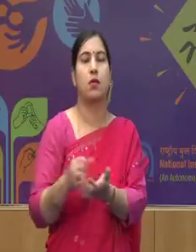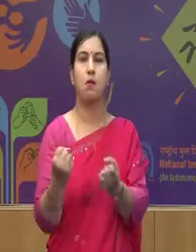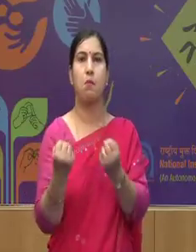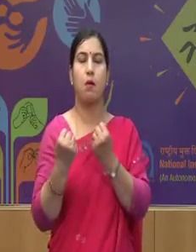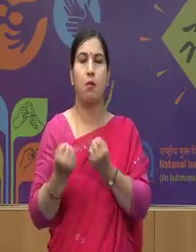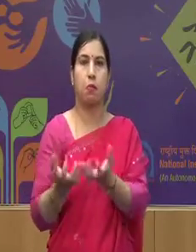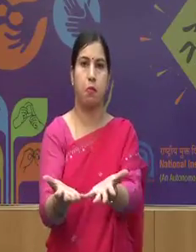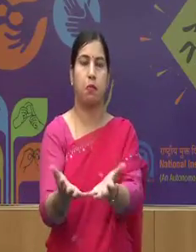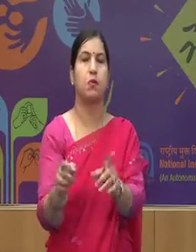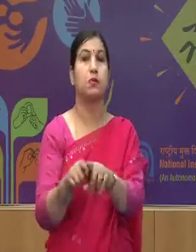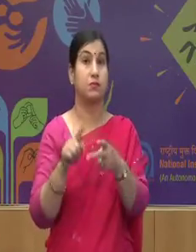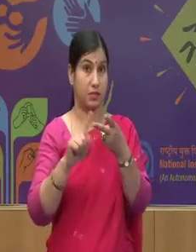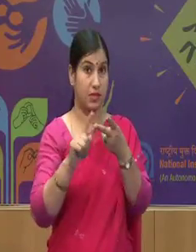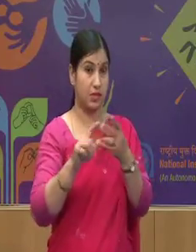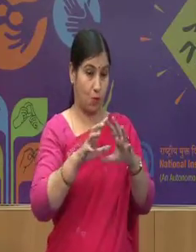after the Second World War,